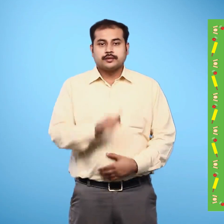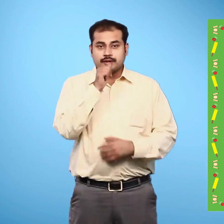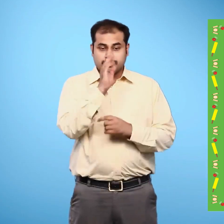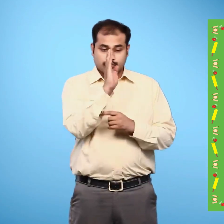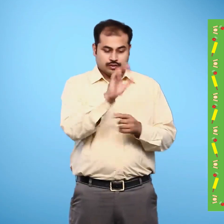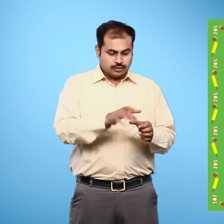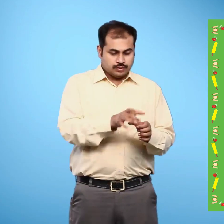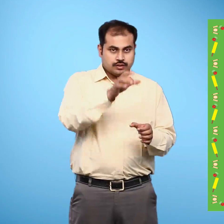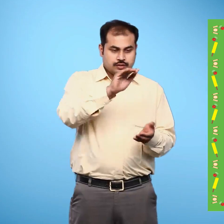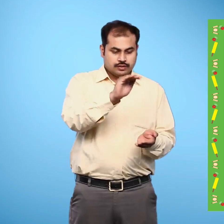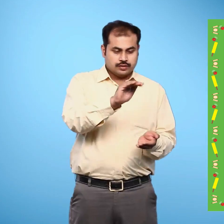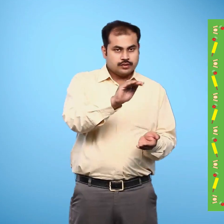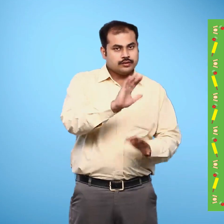a bottle,